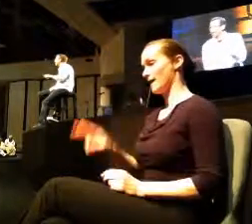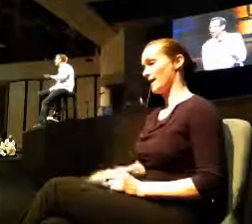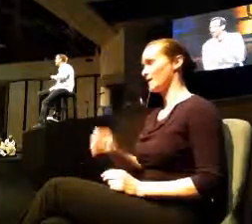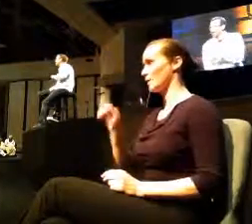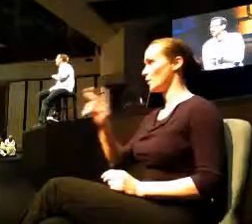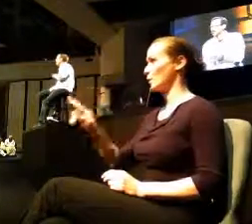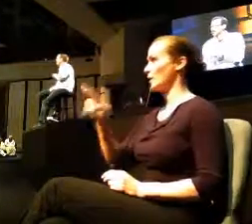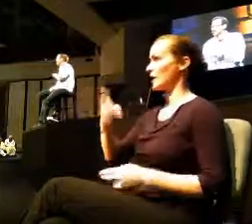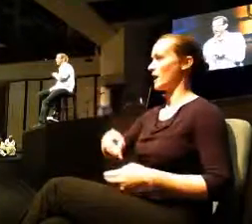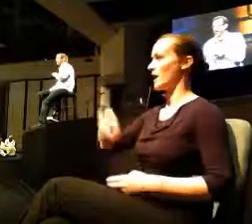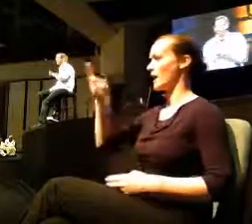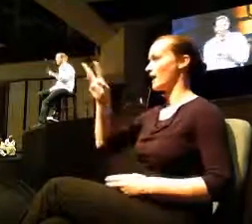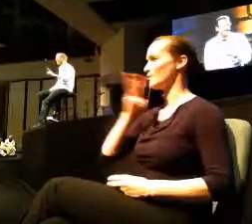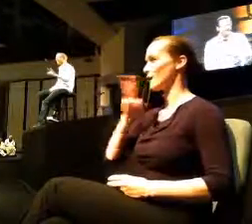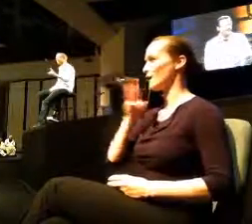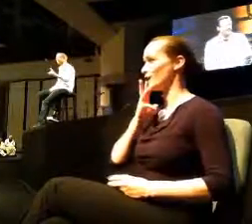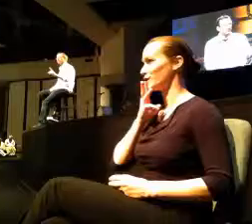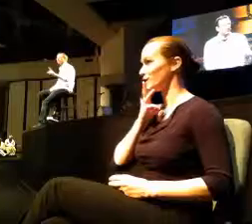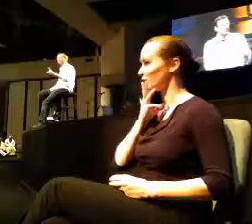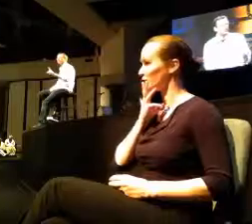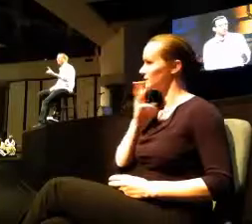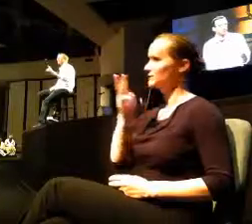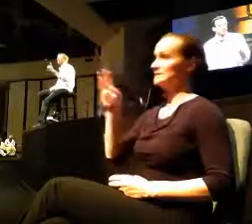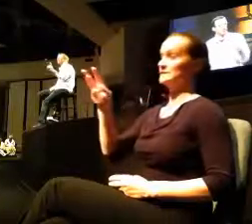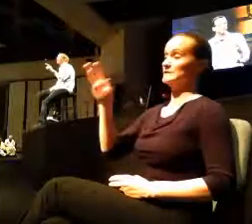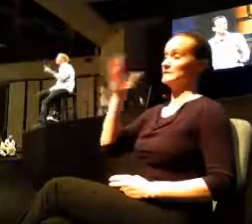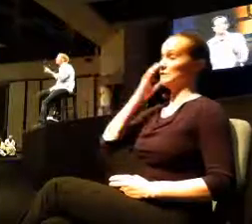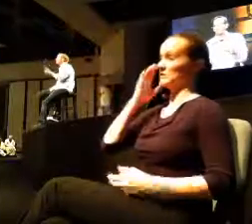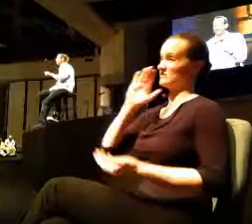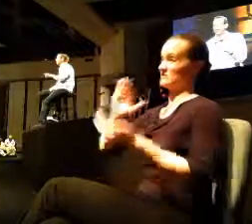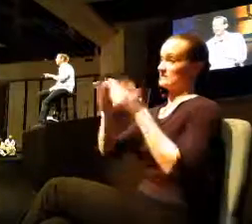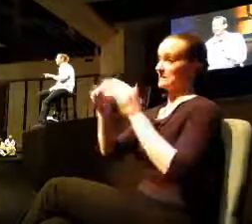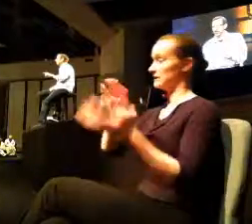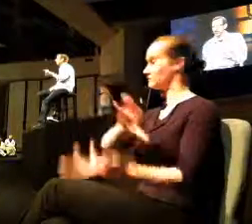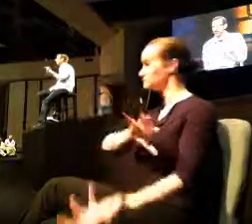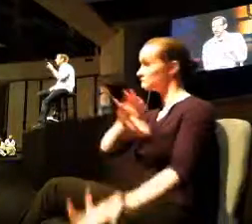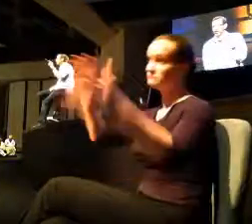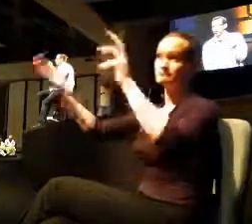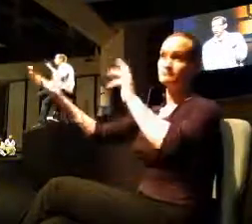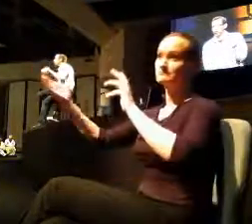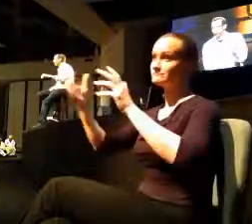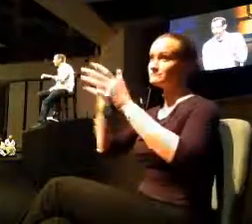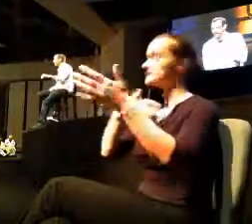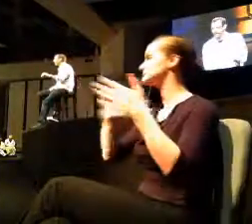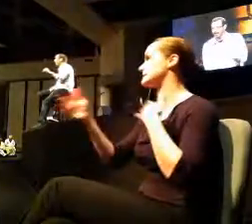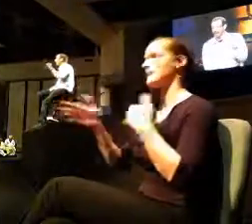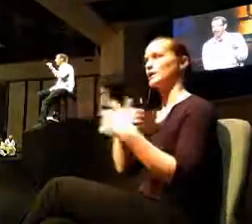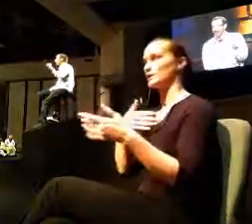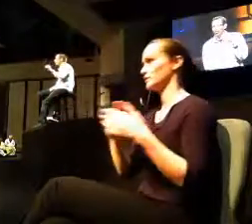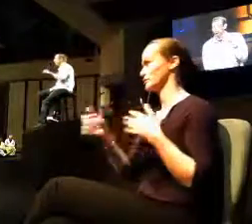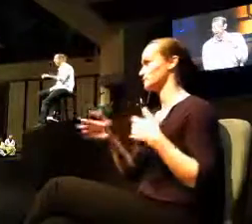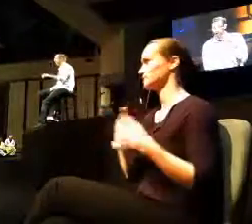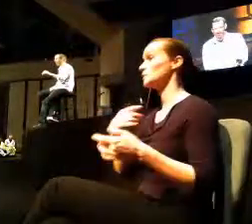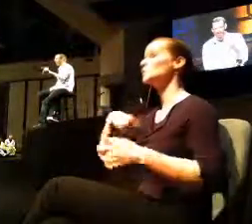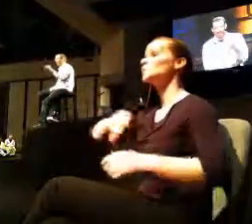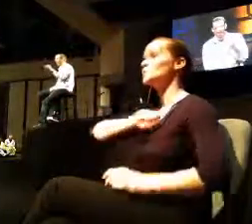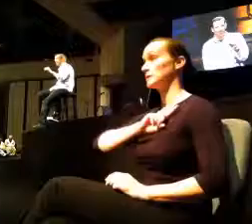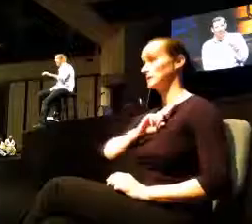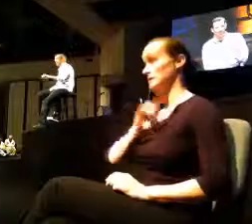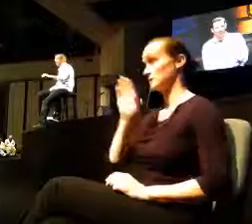political unrest, financial catastrophe, does not matter. We